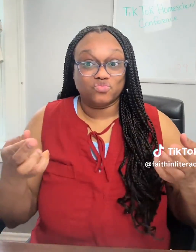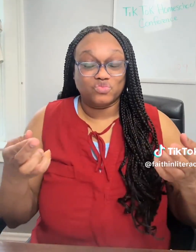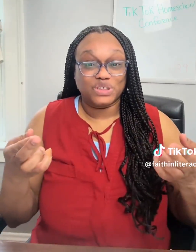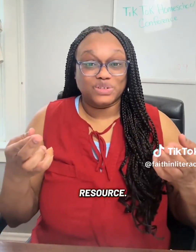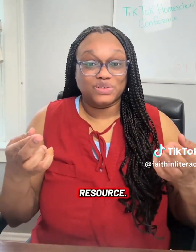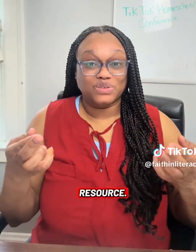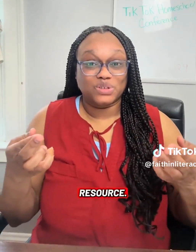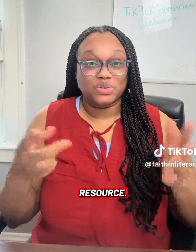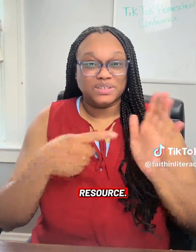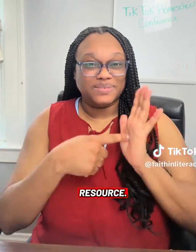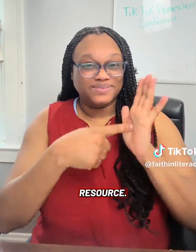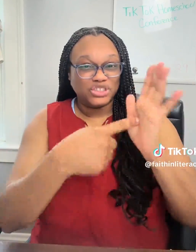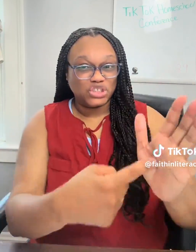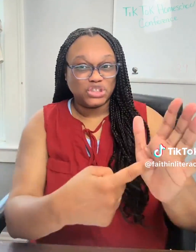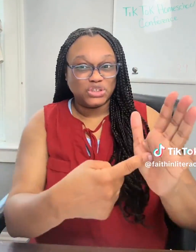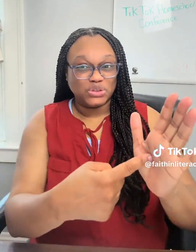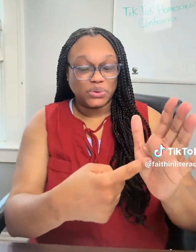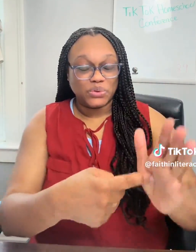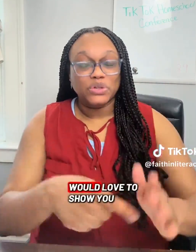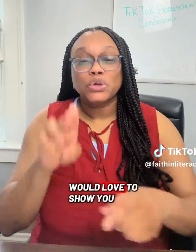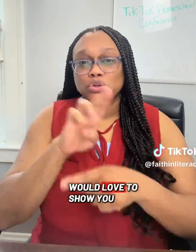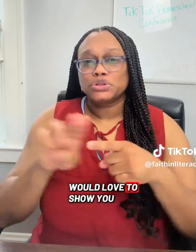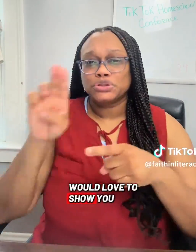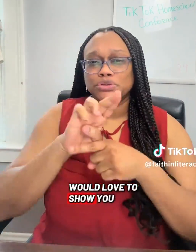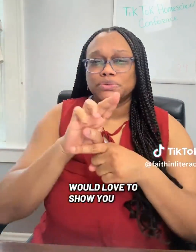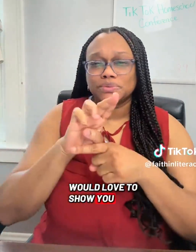Another resource I'd love to show you